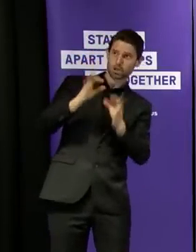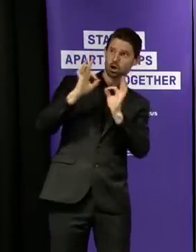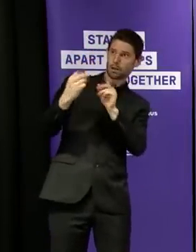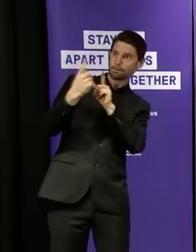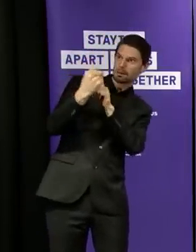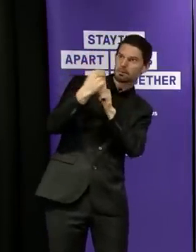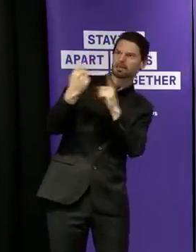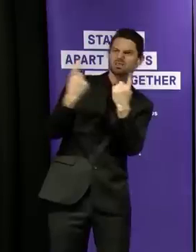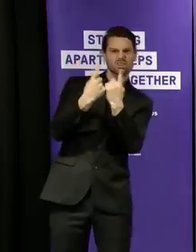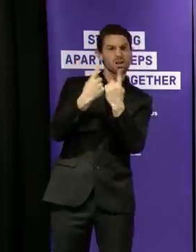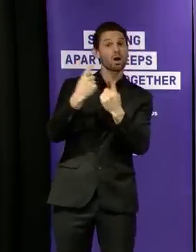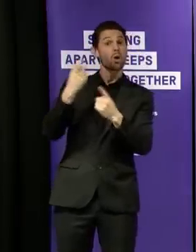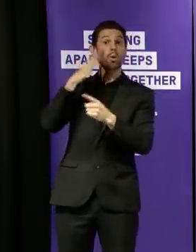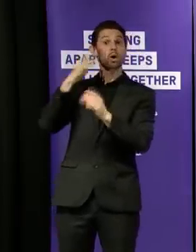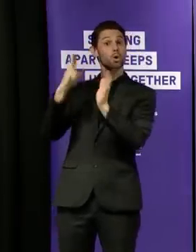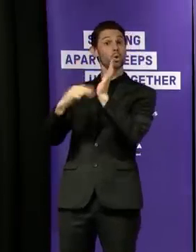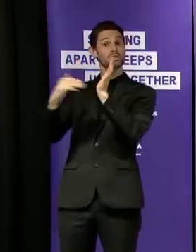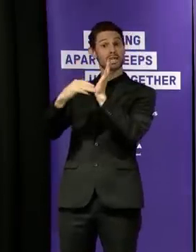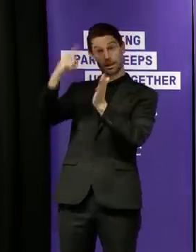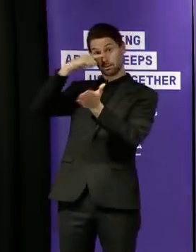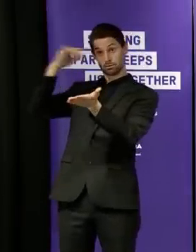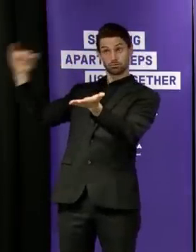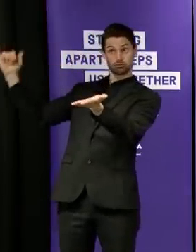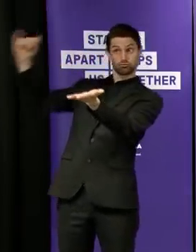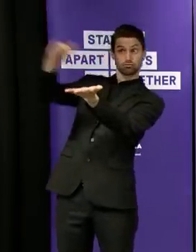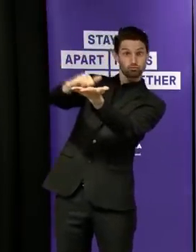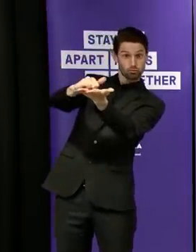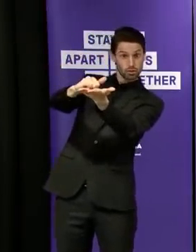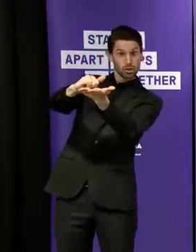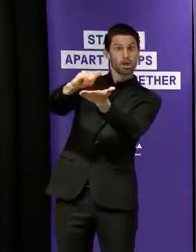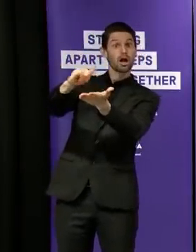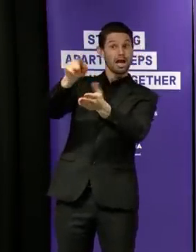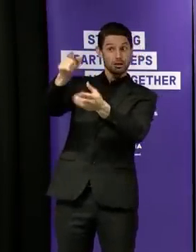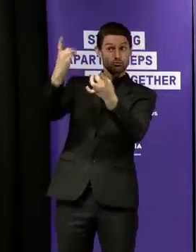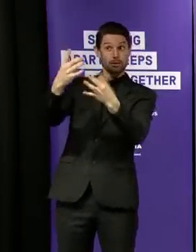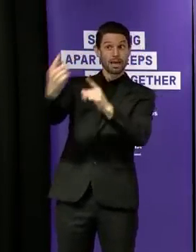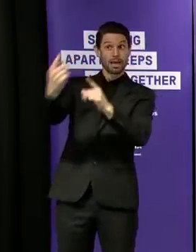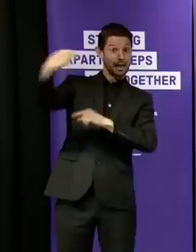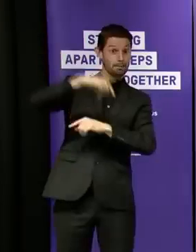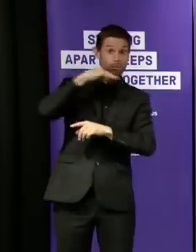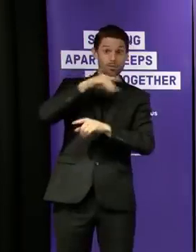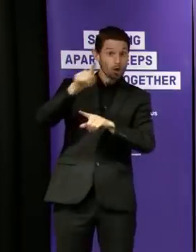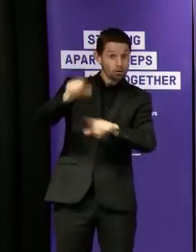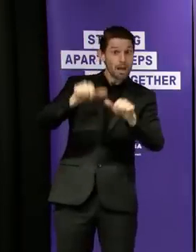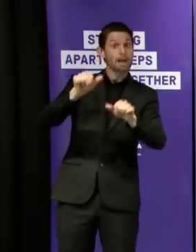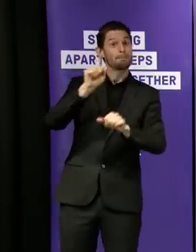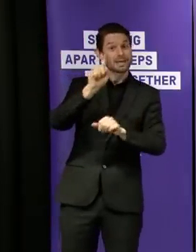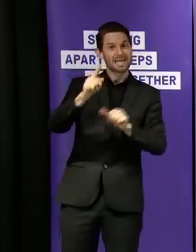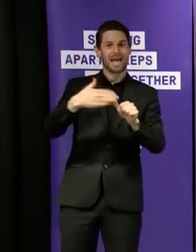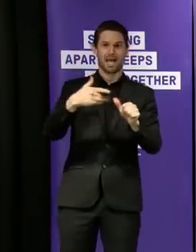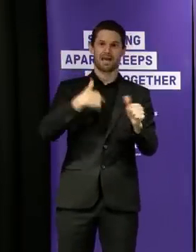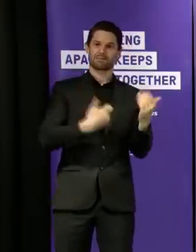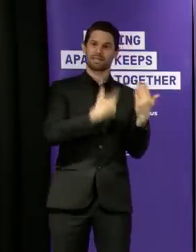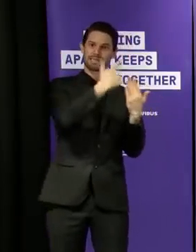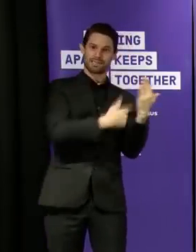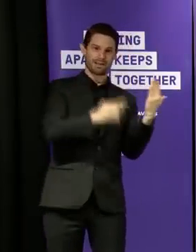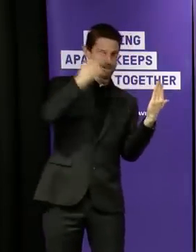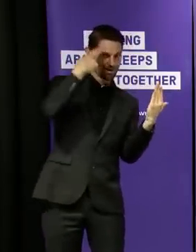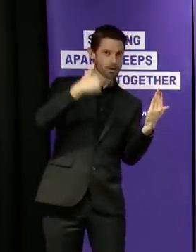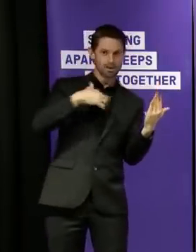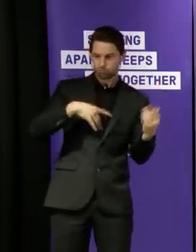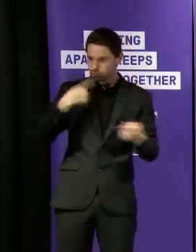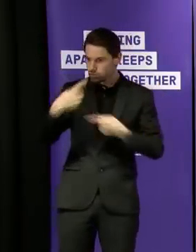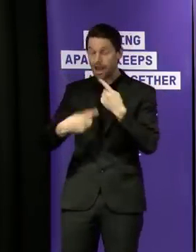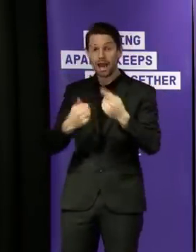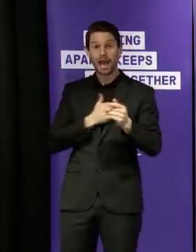once they arrive in Melbourne. That's what we're doing now. Let's make sure, you know, masks, all these rules. How's someone from New Zealand to know what all these